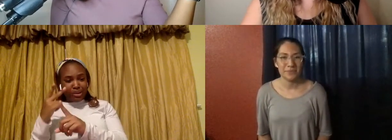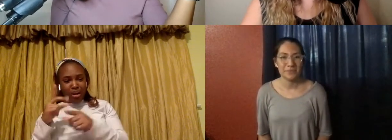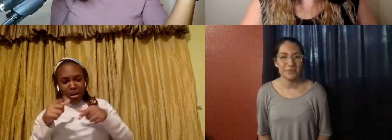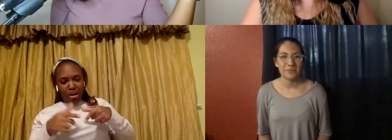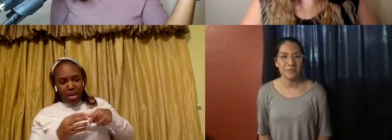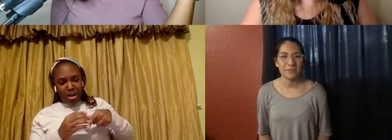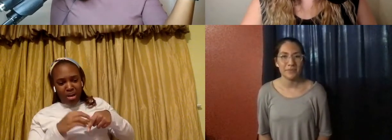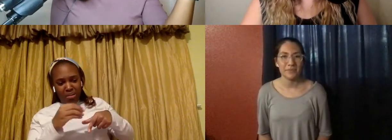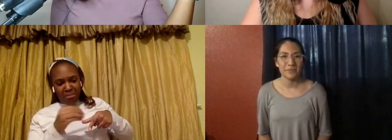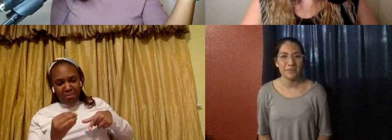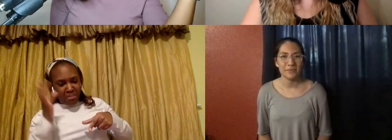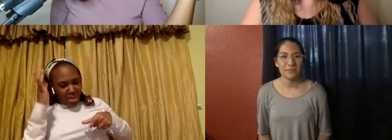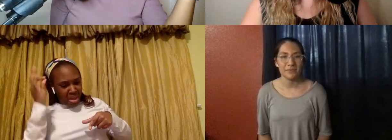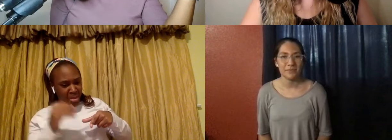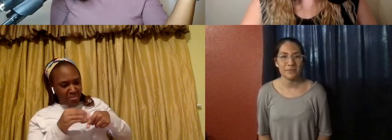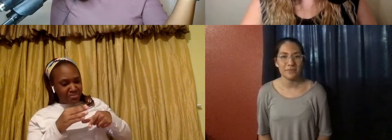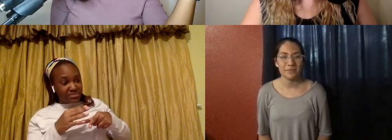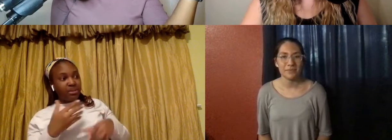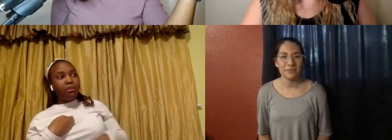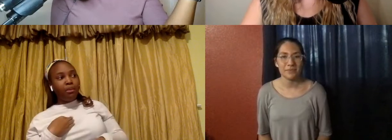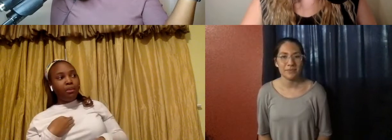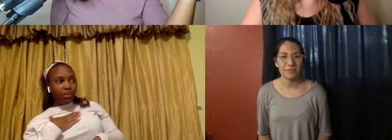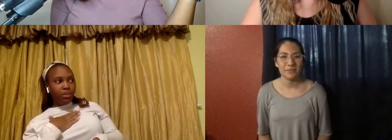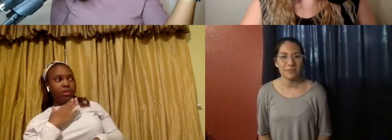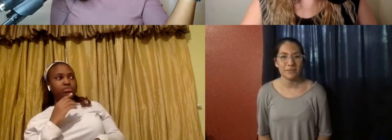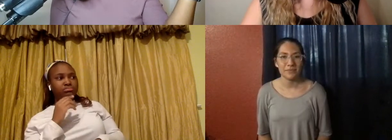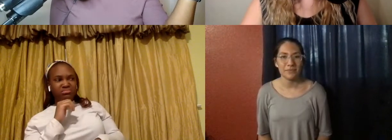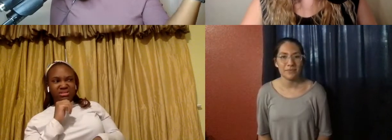he was like, oh, like, do you not shave? And I was like,